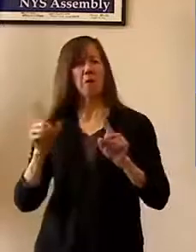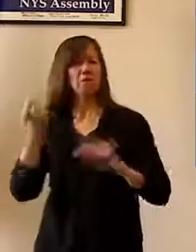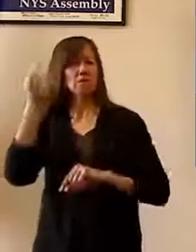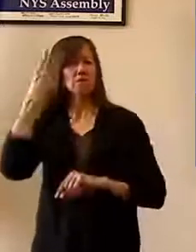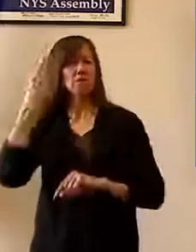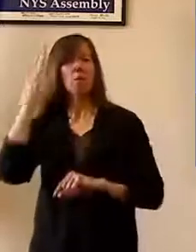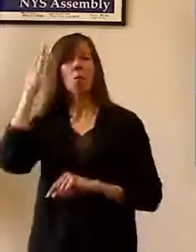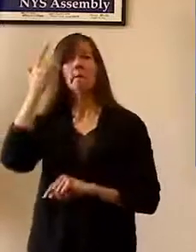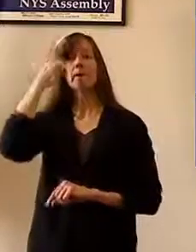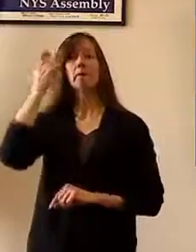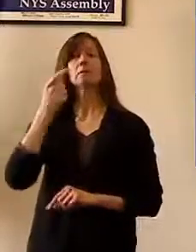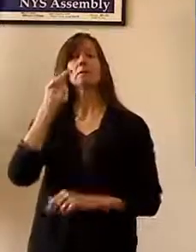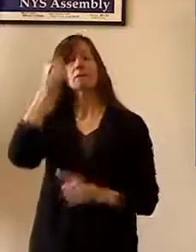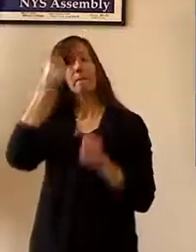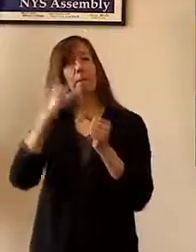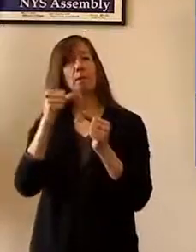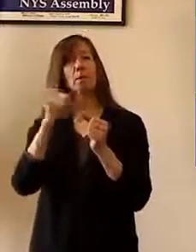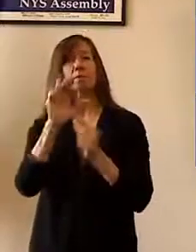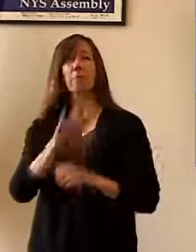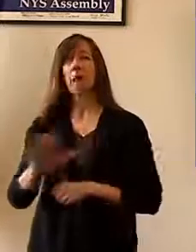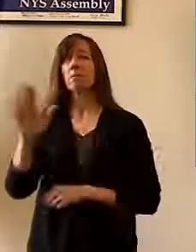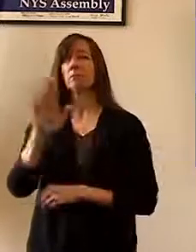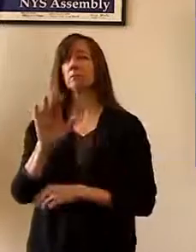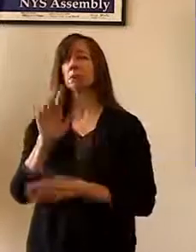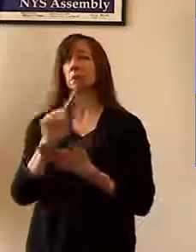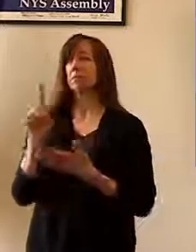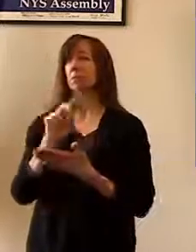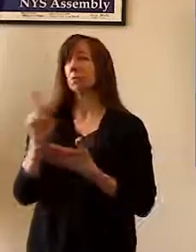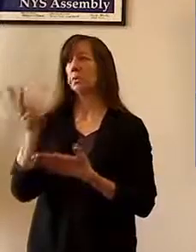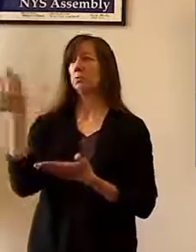several weeks ago, I think it was 2 weeks ago, maybe a little bit less,